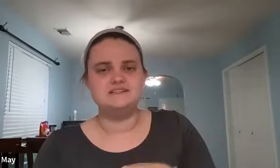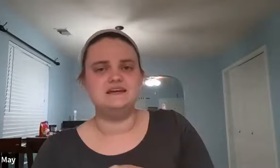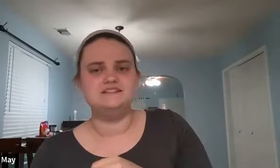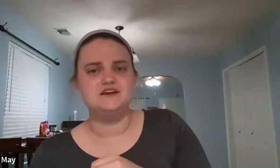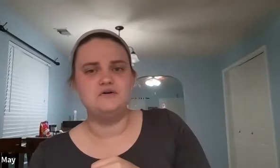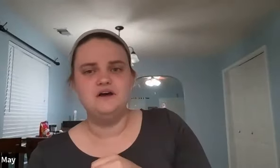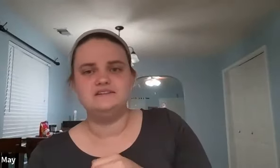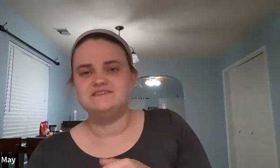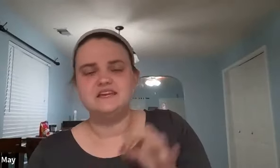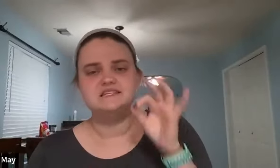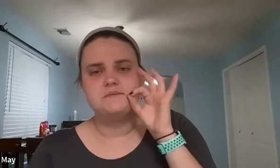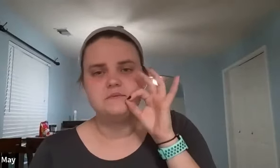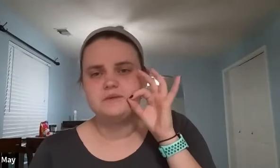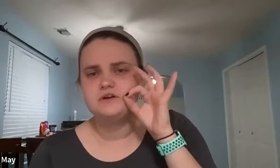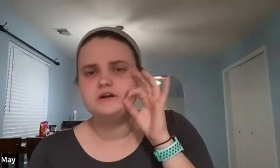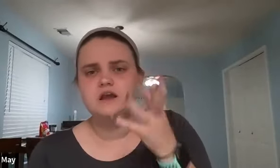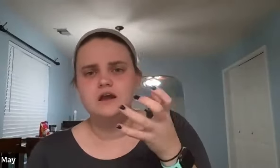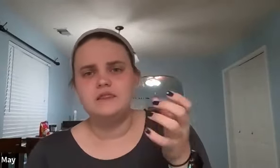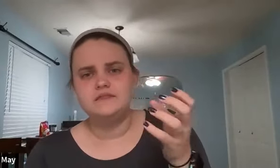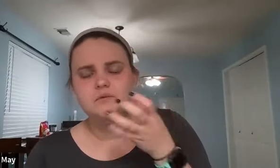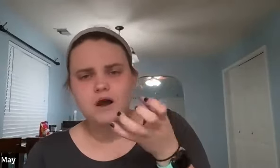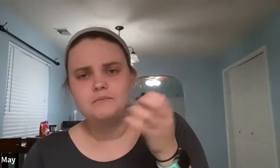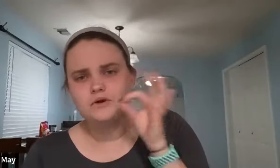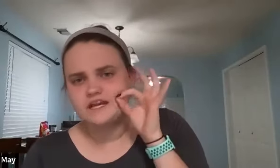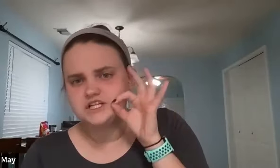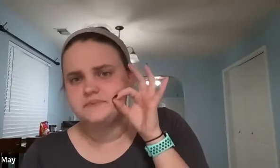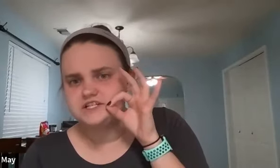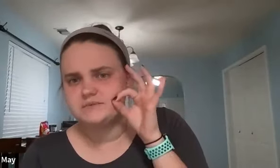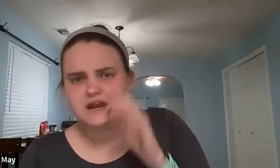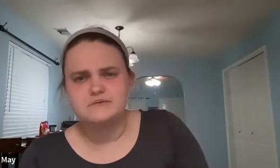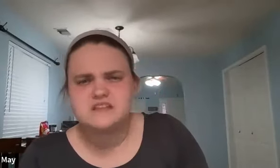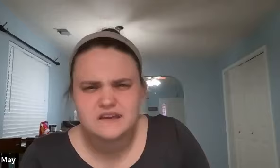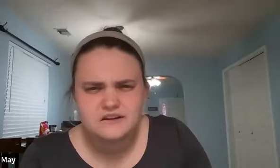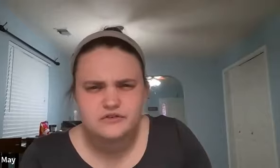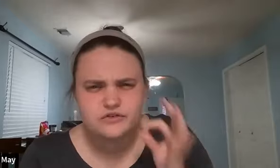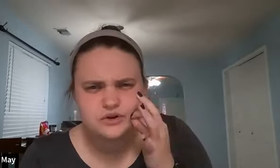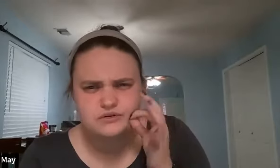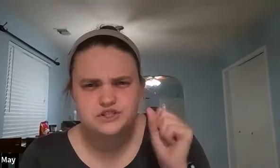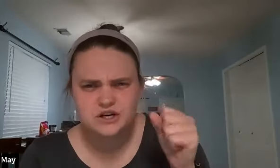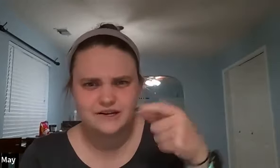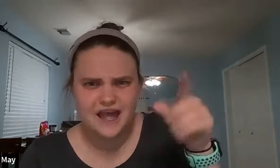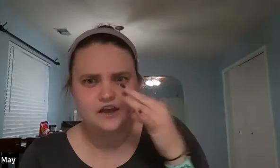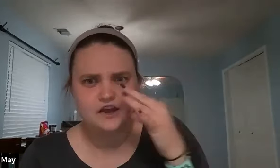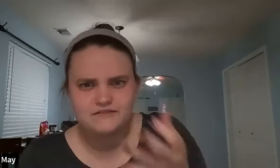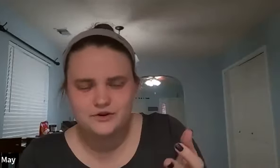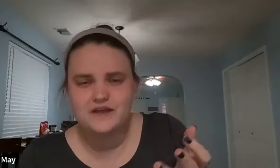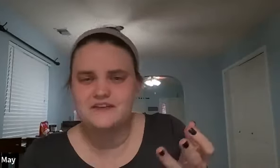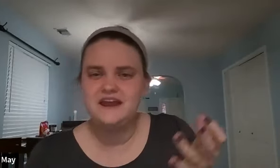it. And so seeing the kids kept coming up and going like they want more ketchup. And I was like, fruit? Sure, yeah, go get fruit. And then